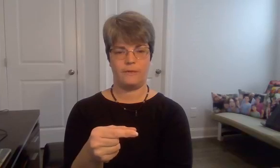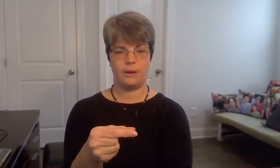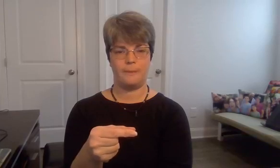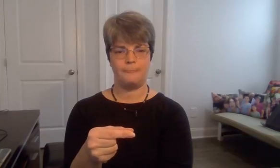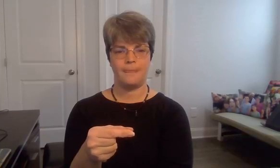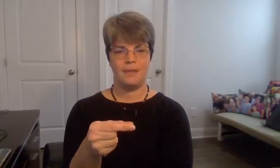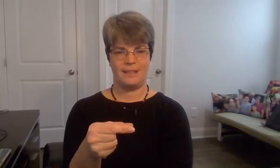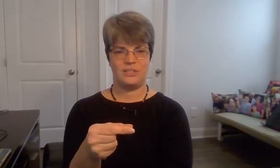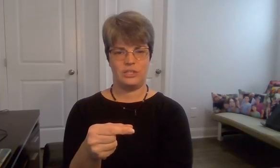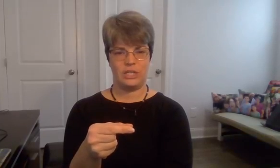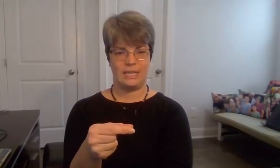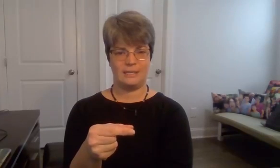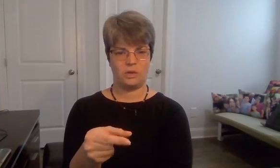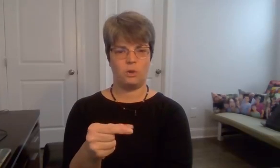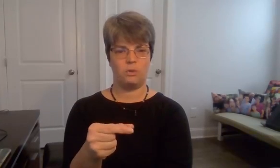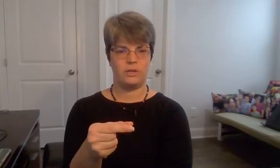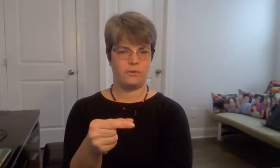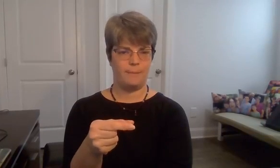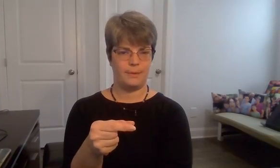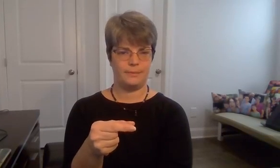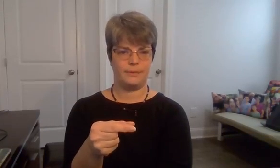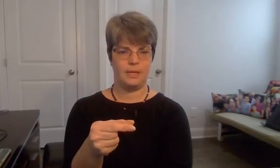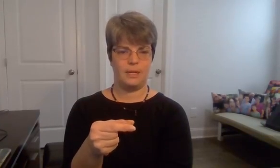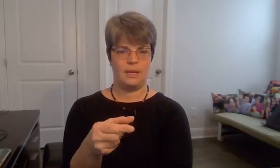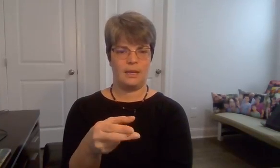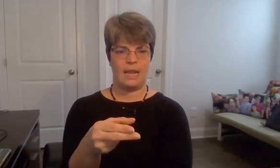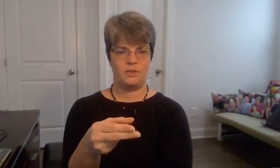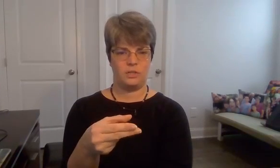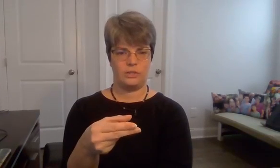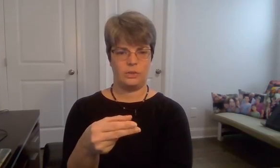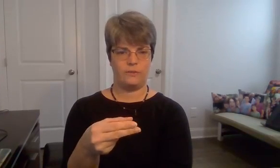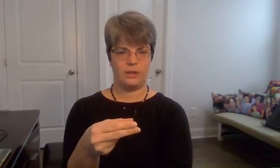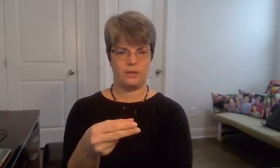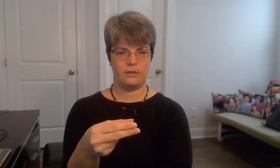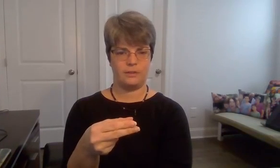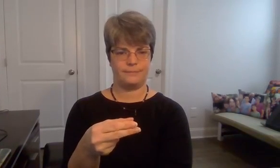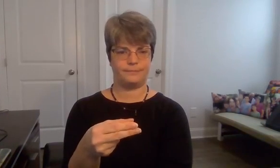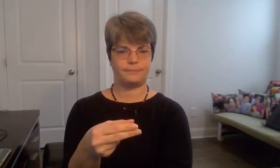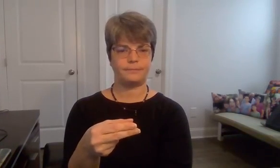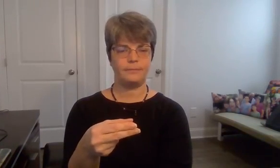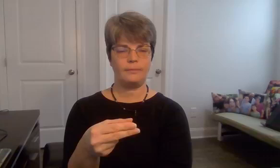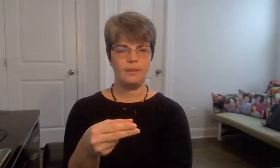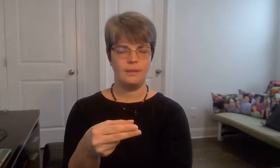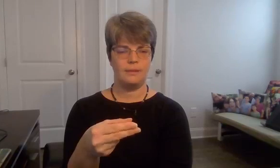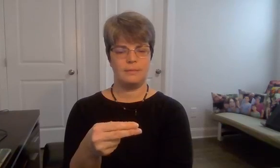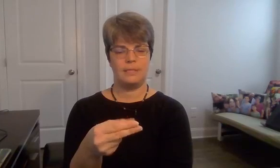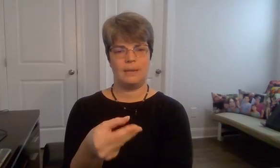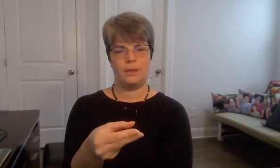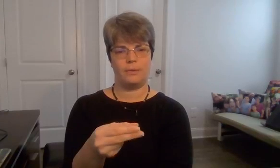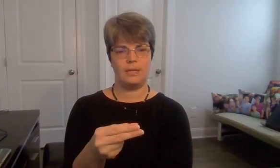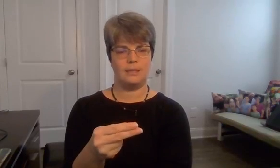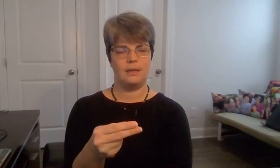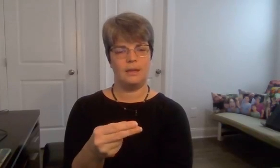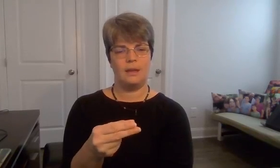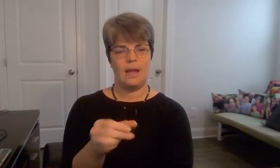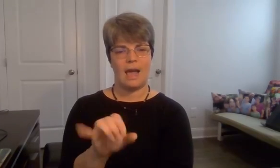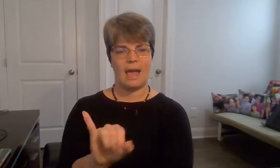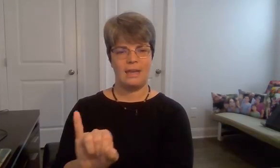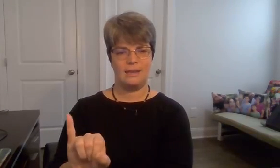finger. That's G. It's like you're holding a grape. H is 2 fingers. Same otherwise. I is